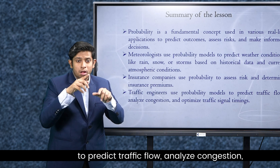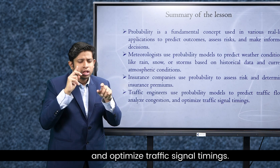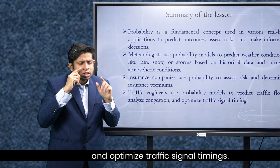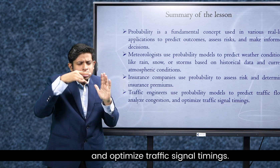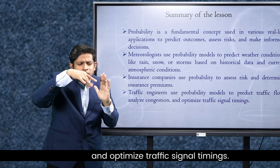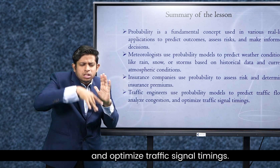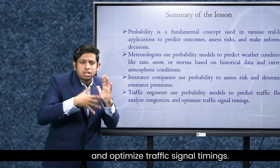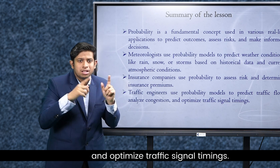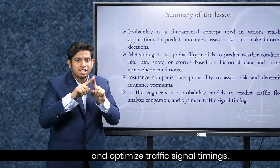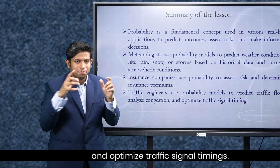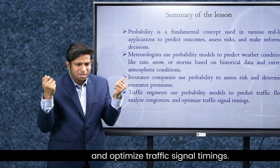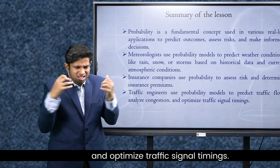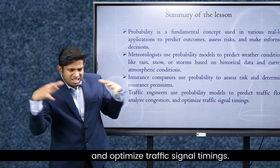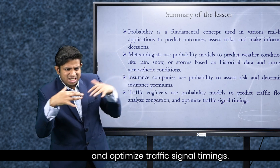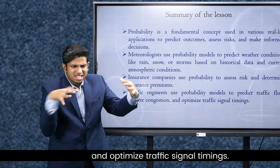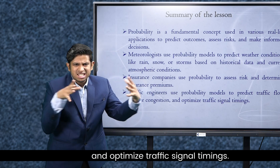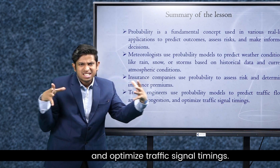and optimize traffic signal timings.